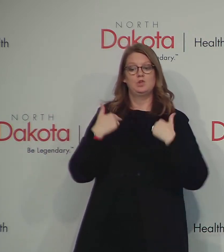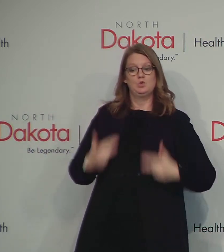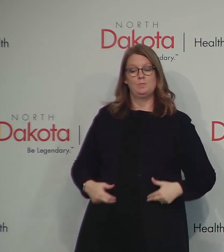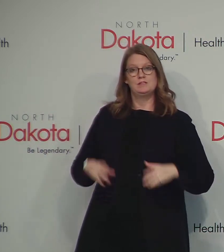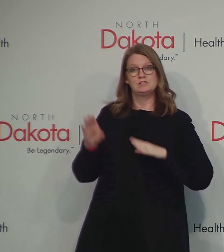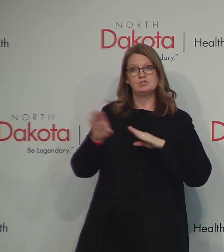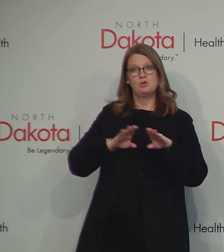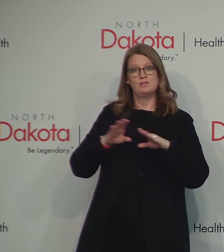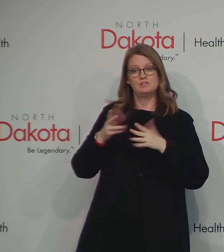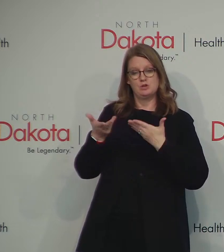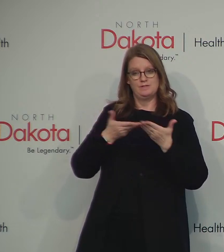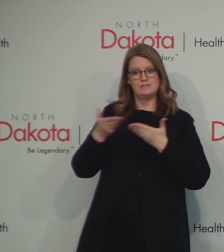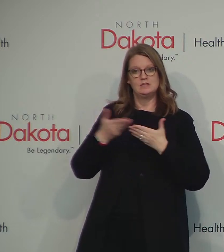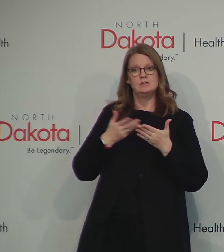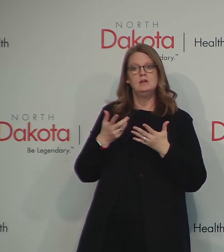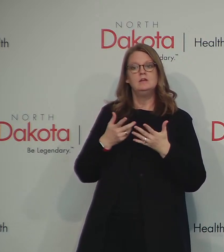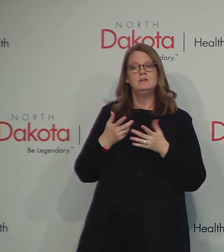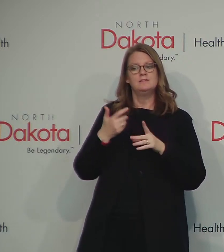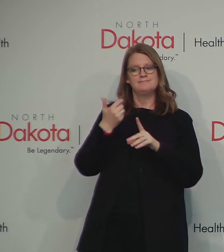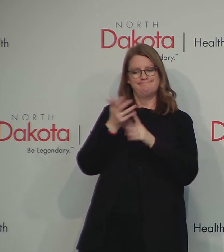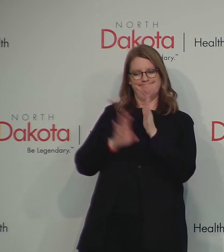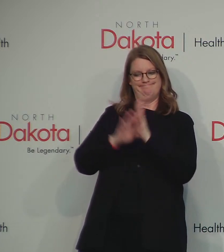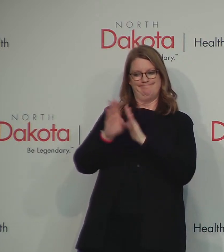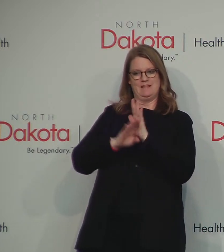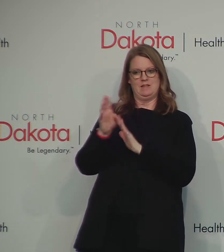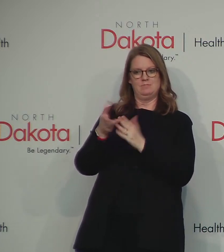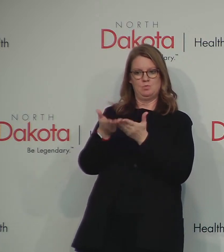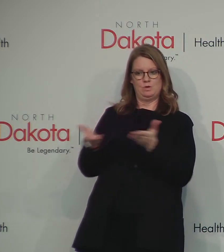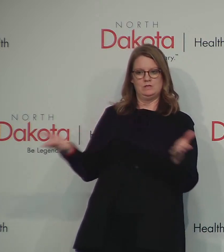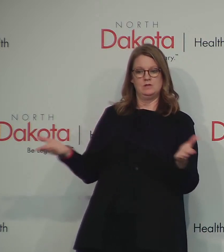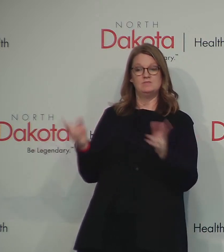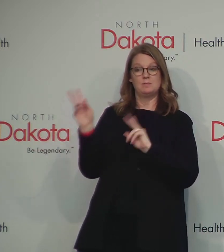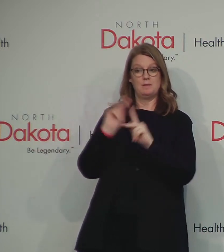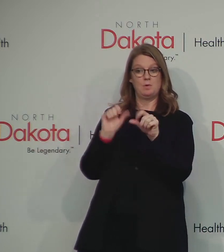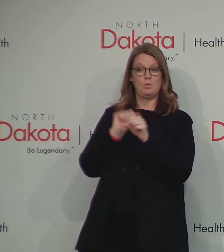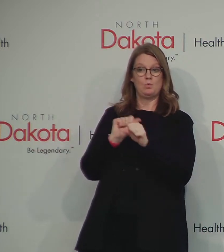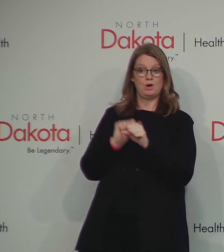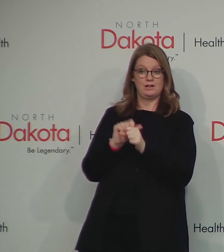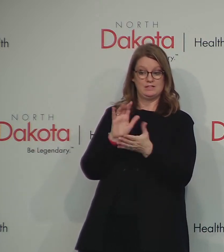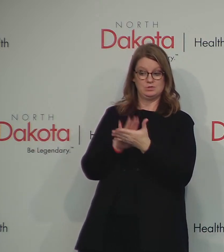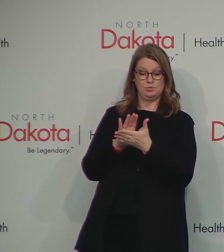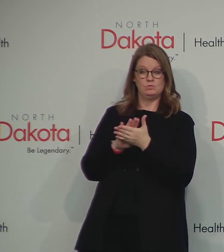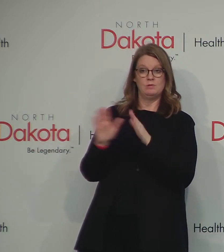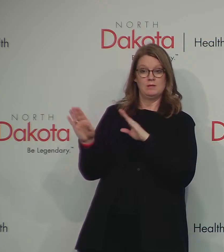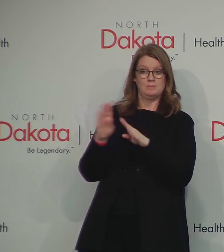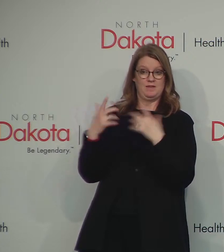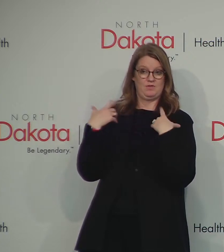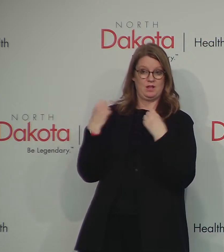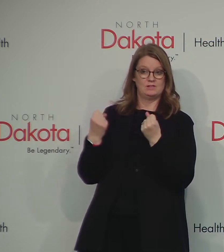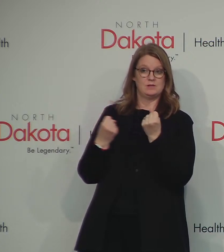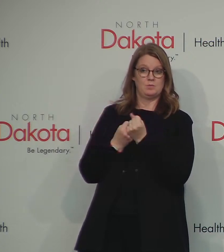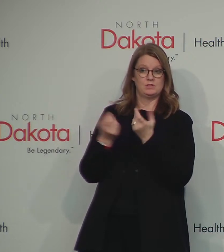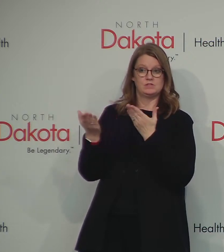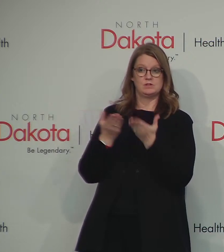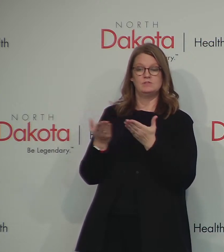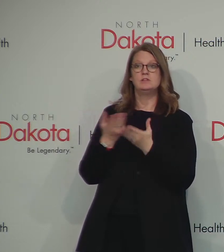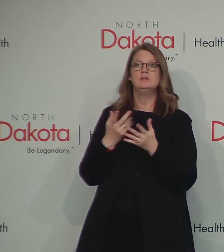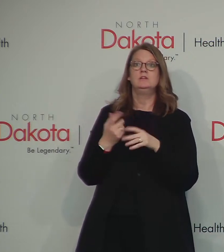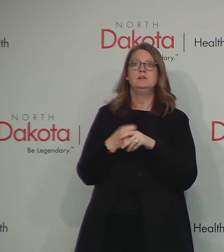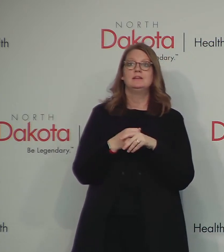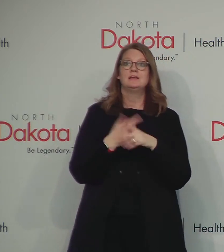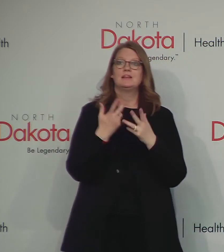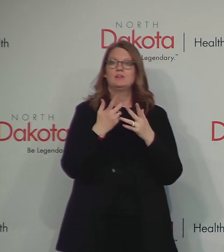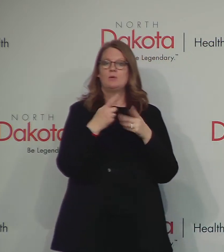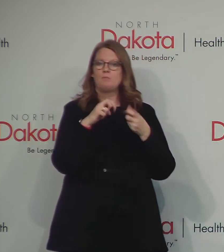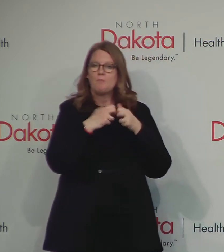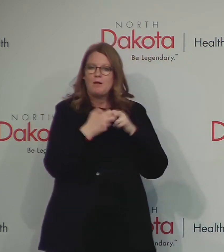developed resources to connect individuals working in schools with behavioral health support and services, including free crisis